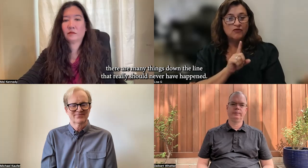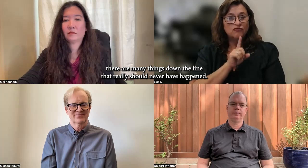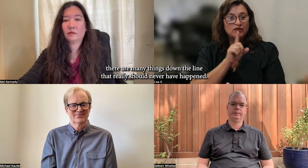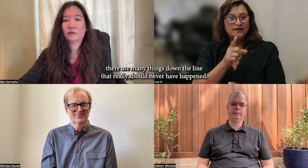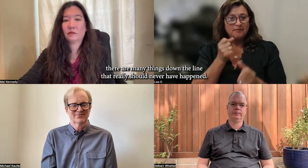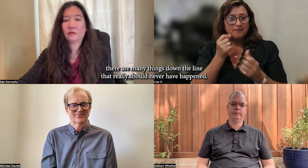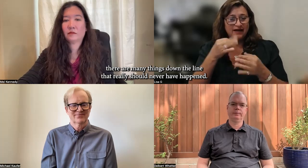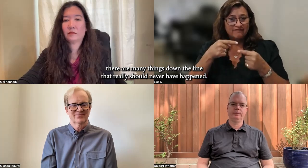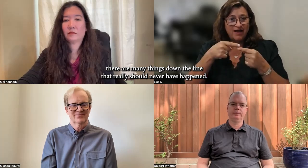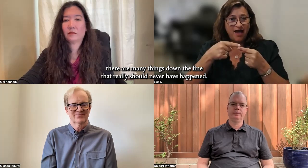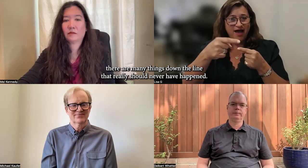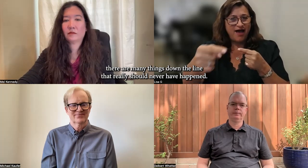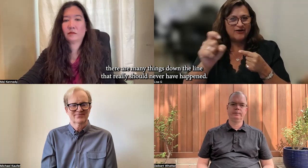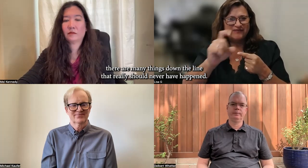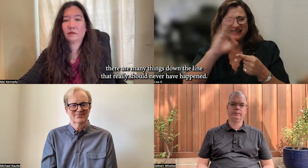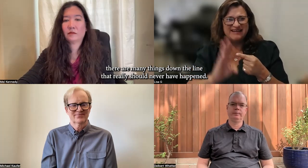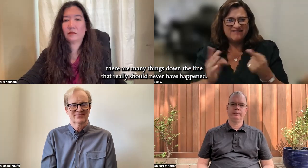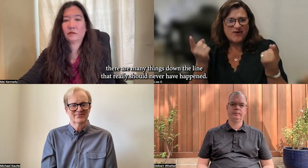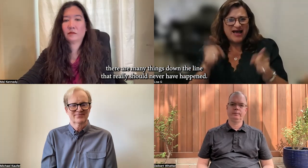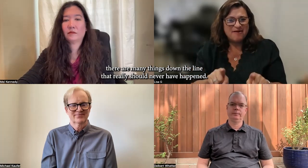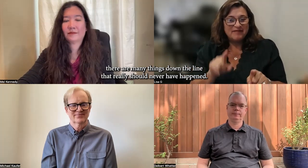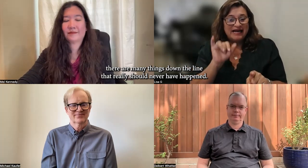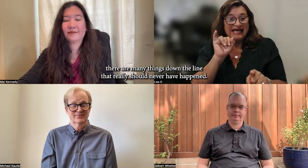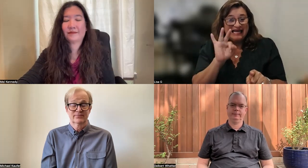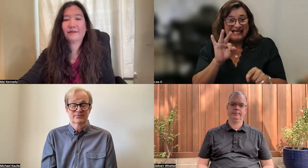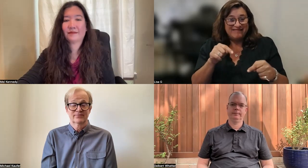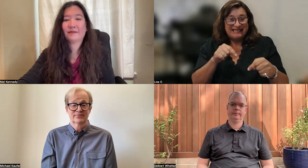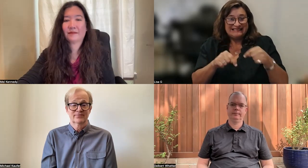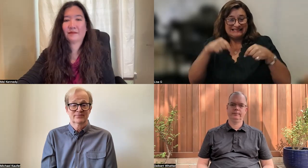there are many things down the line that really should never have happened.